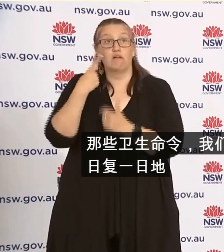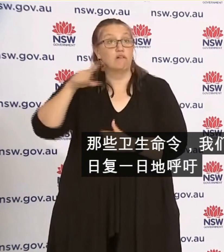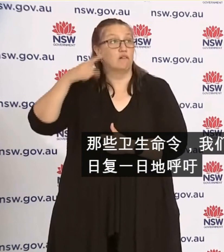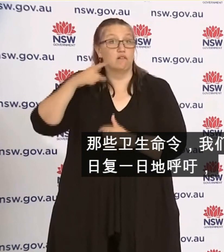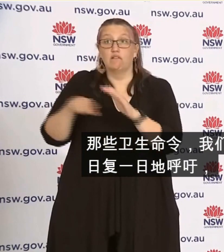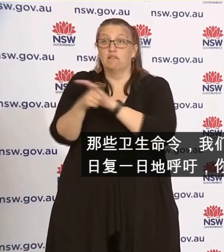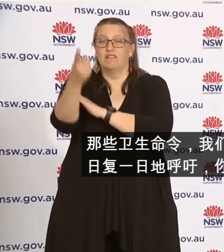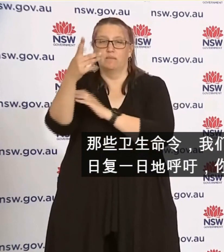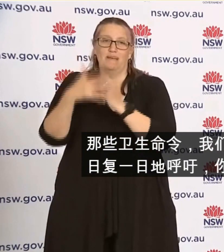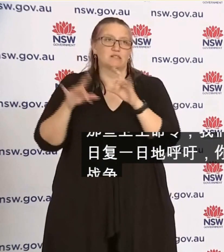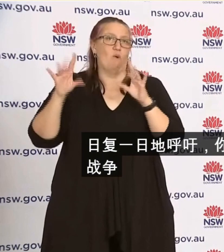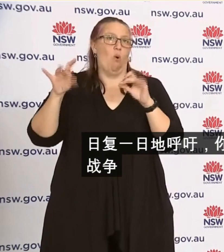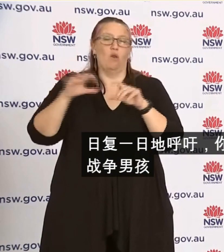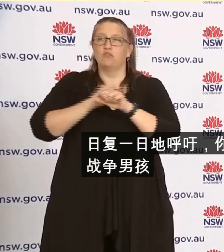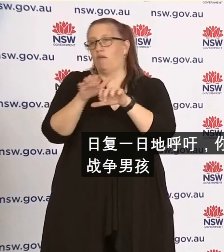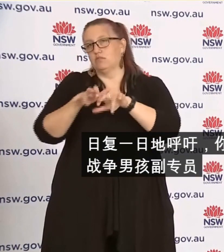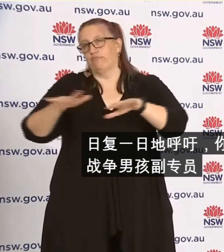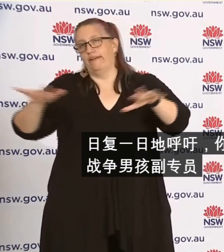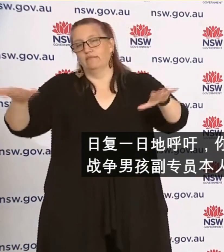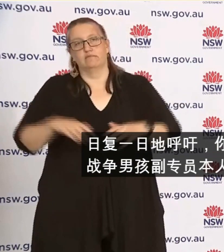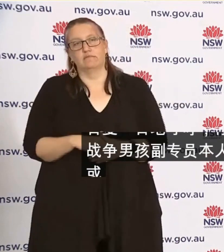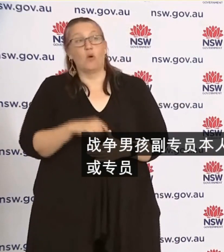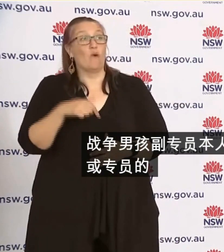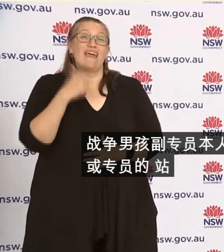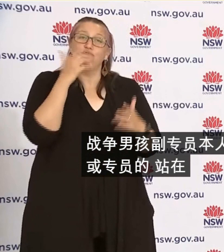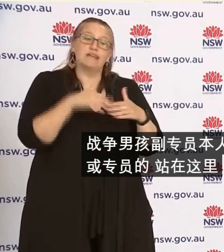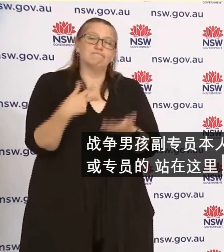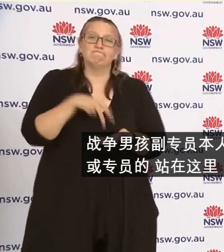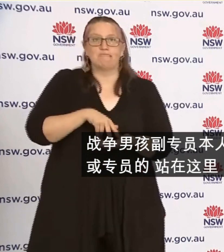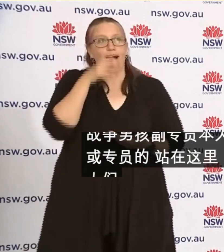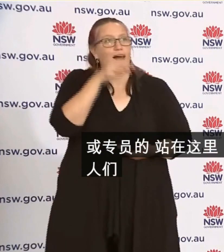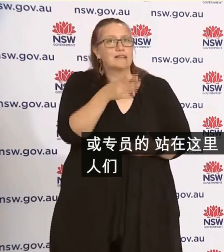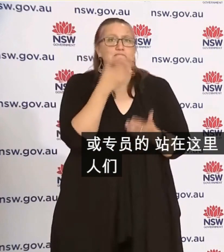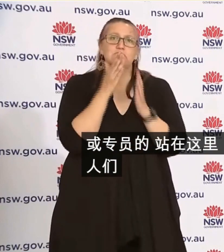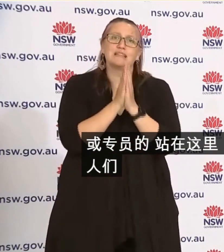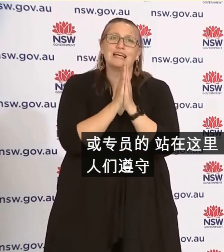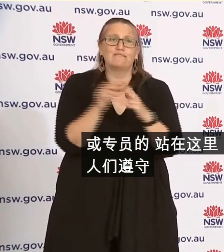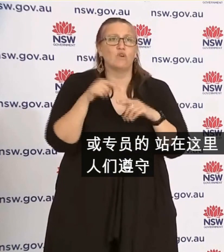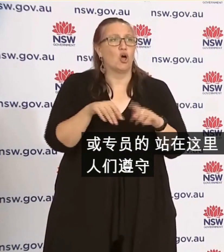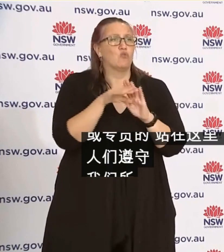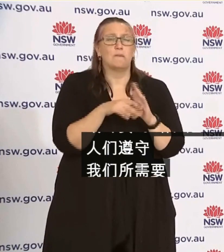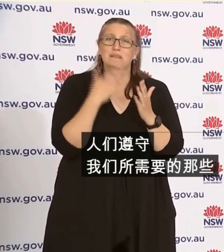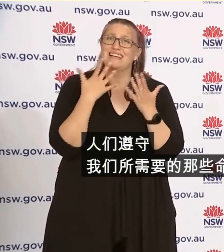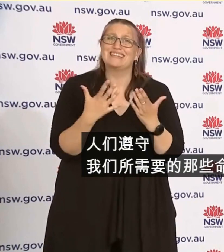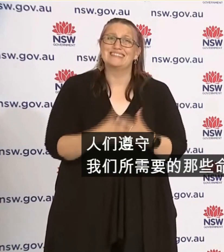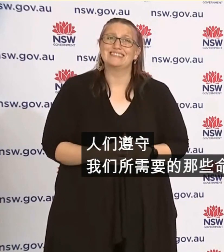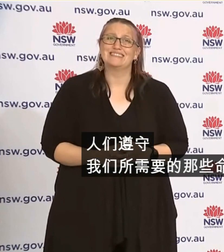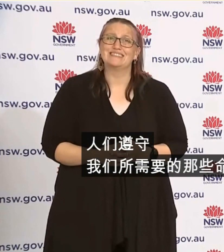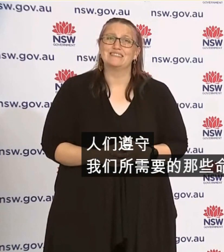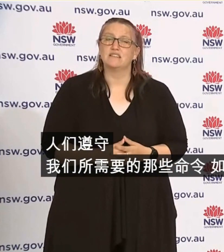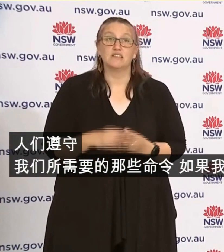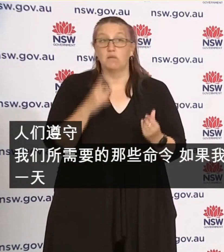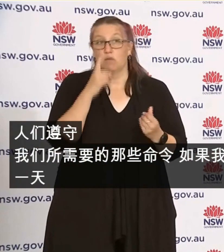in and day out. The Deputy Commissioner Warboys, myself, or the Commissioner stand here and ask for people to comply with those orders. That's what we